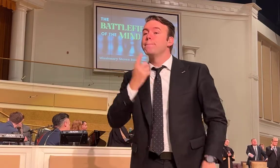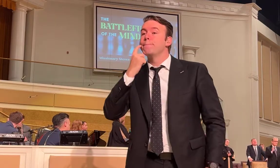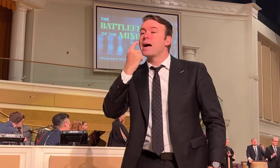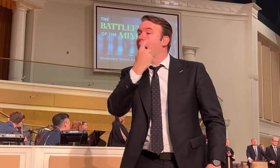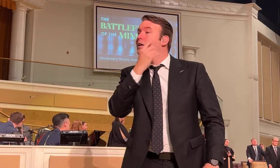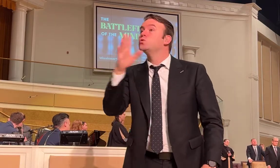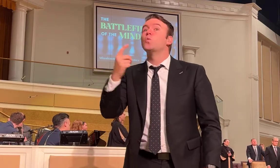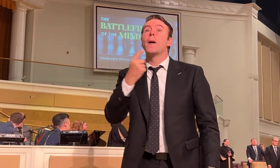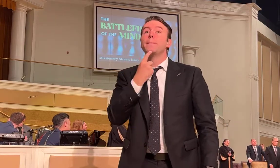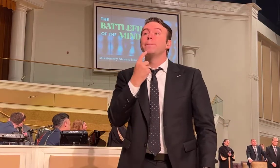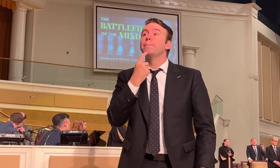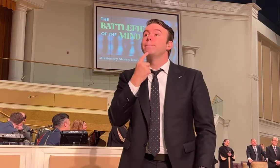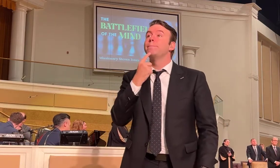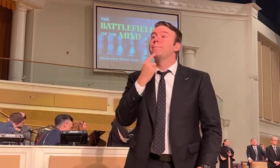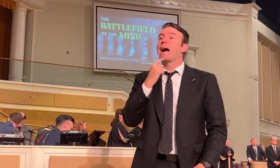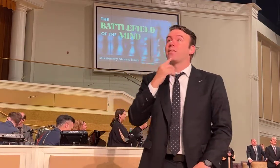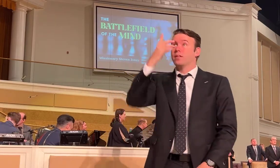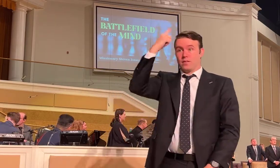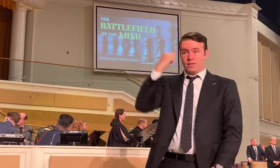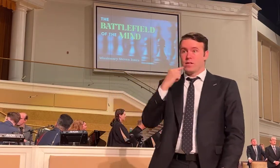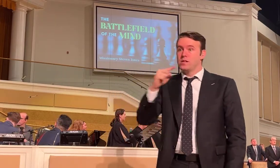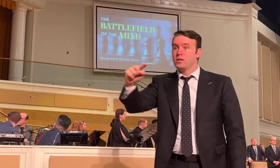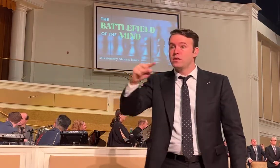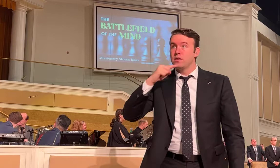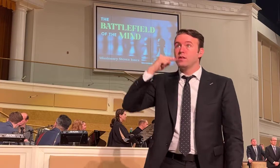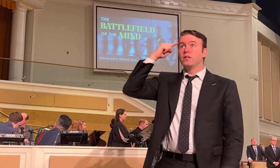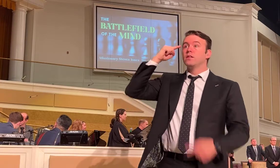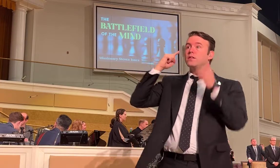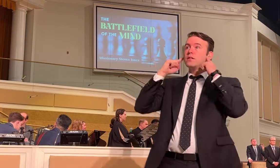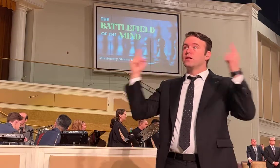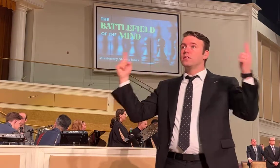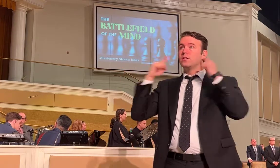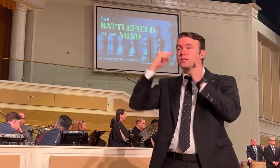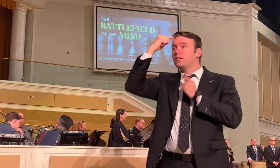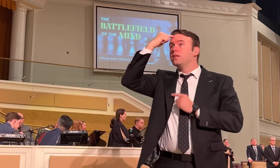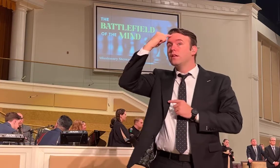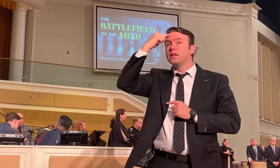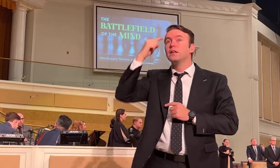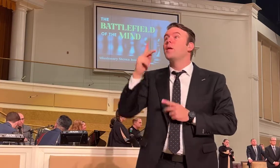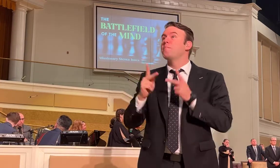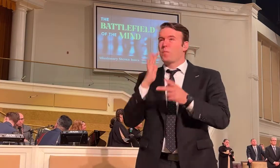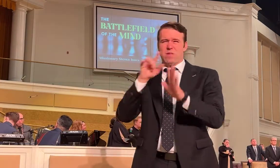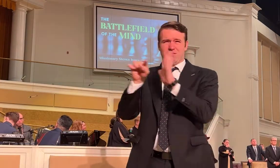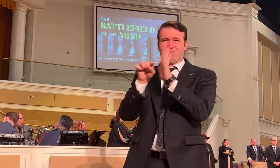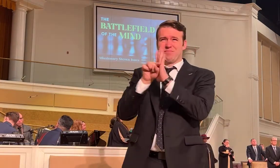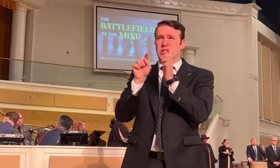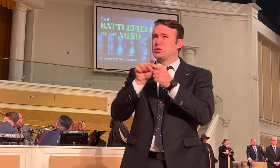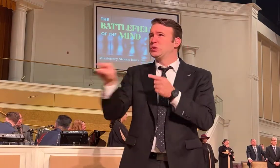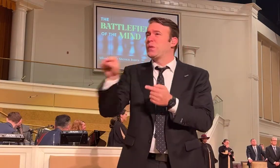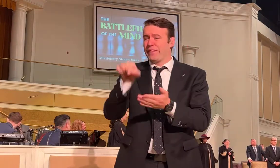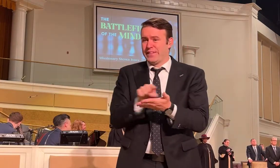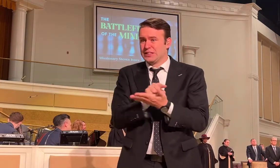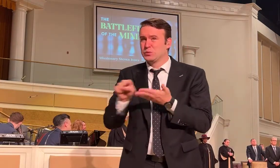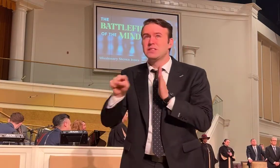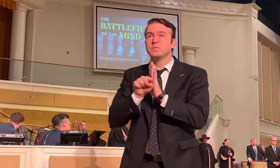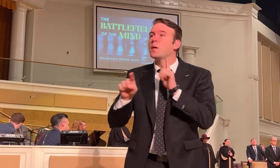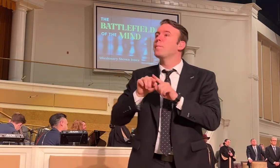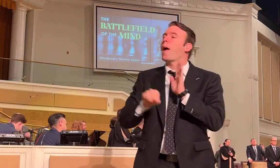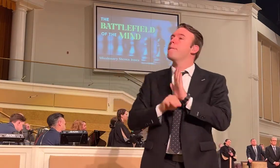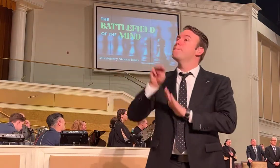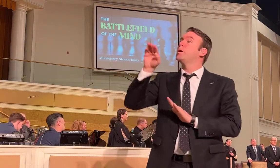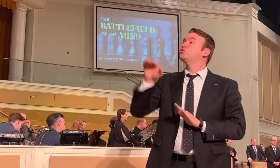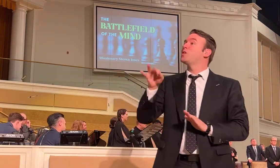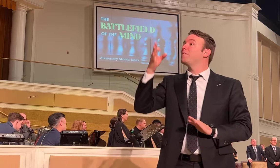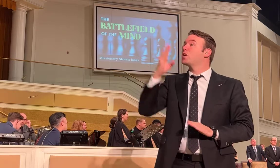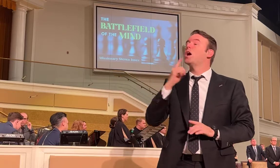eyes. Your mouth is a portal to your mind. There are people that are going to speak negatively to you this week, but a mature child of God is going to